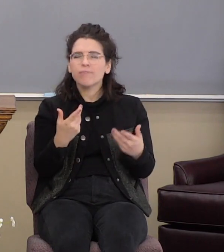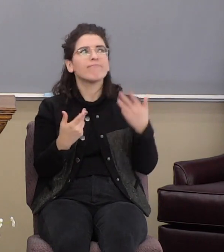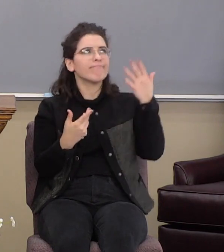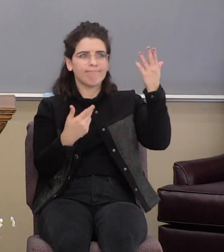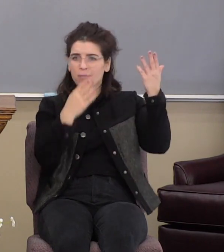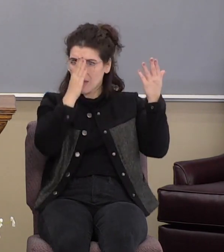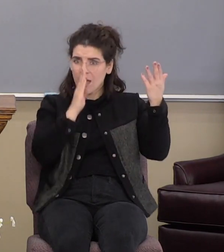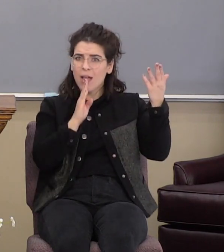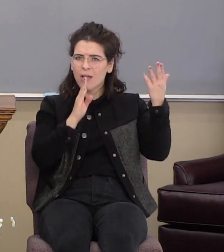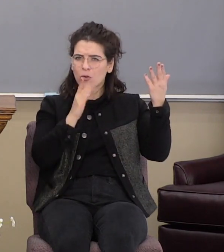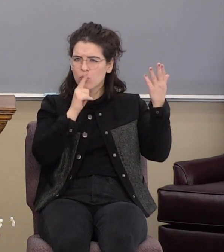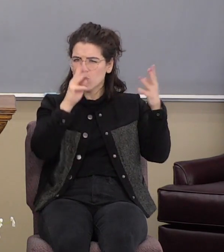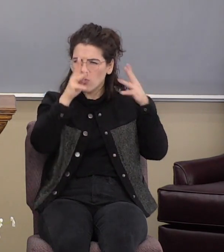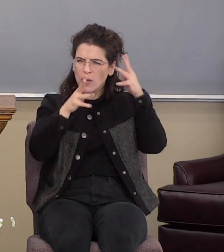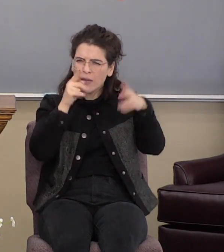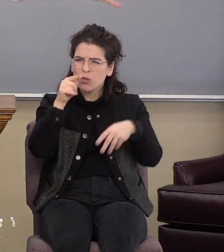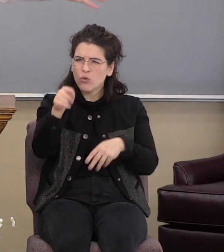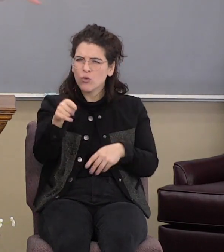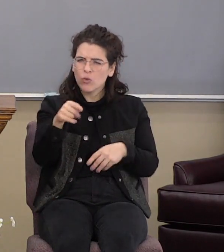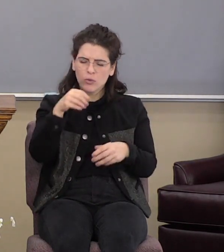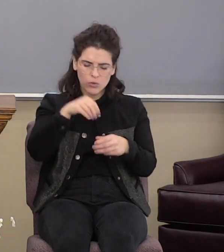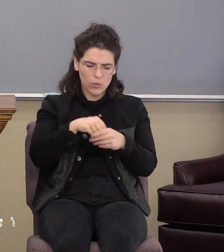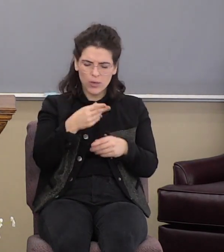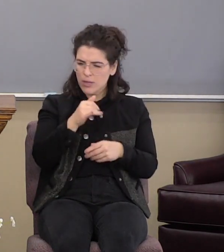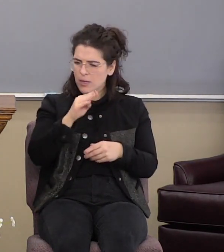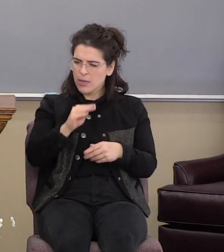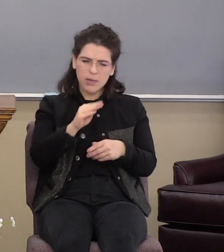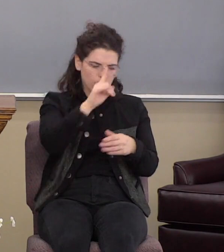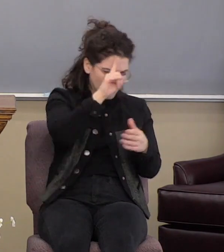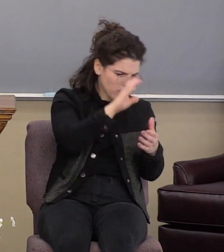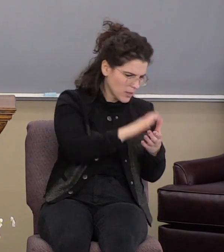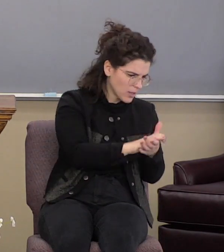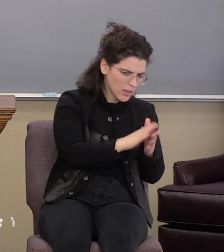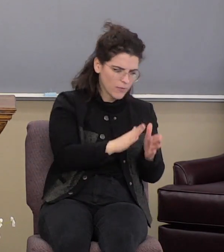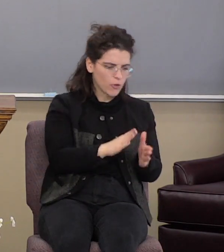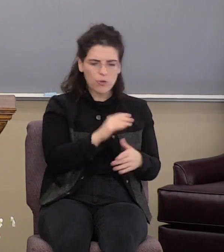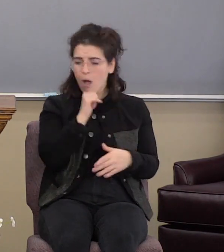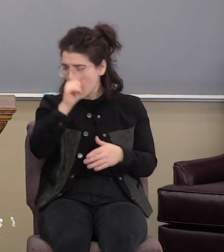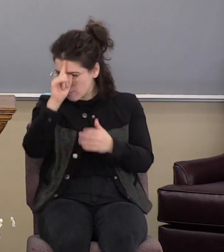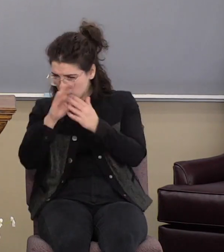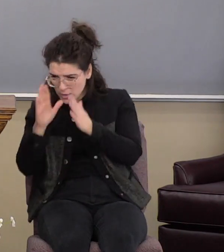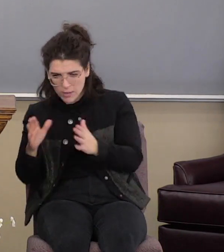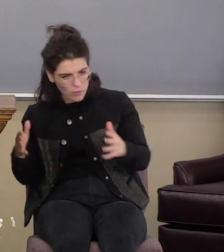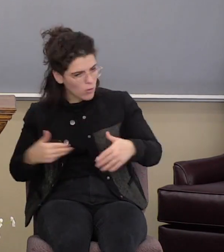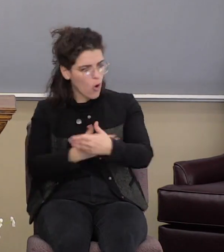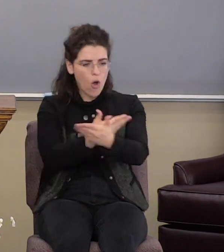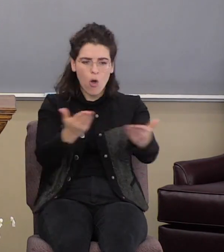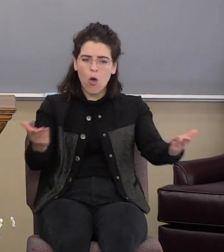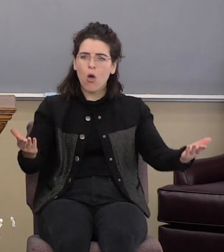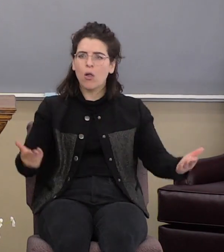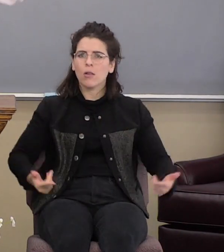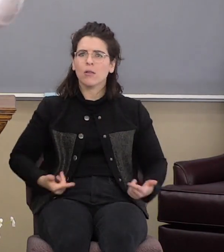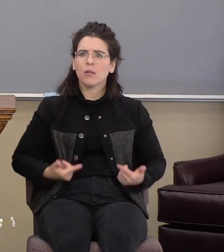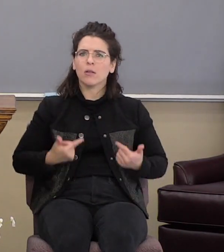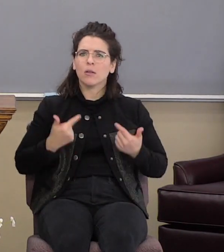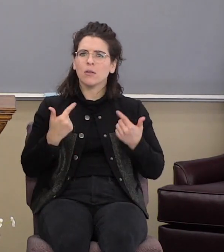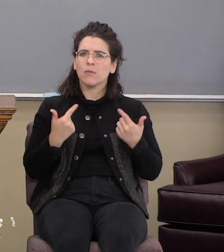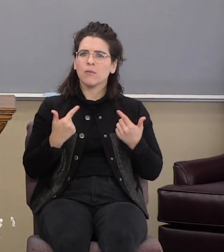him, we, unbeliever and believer, live. He created